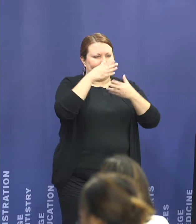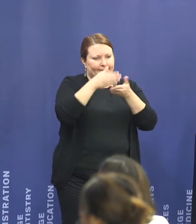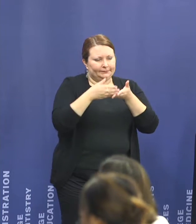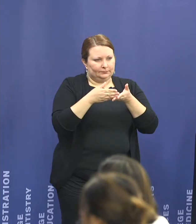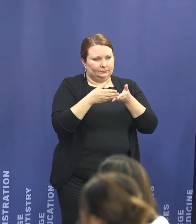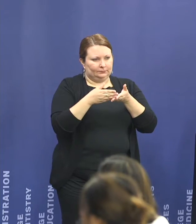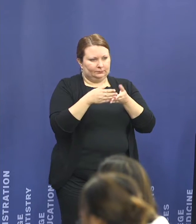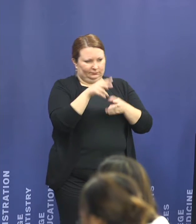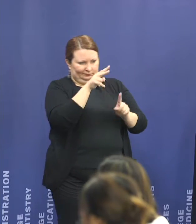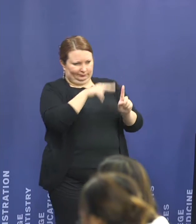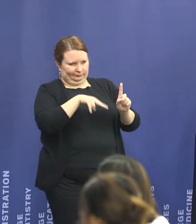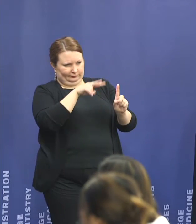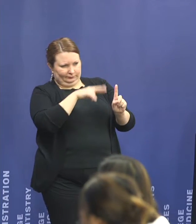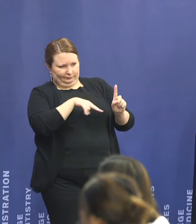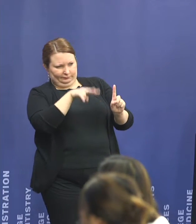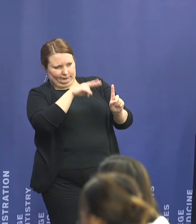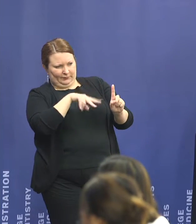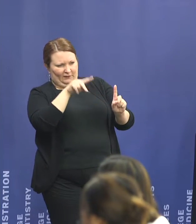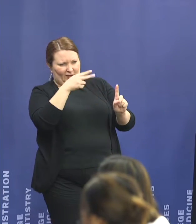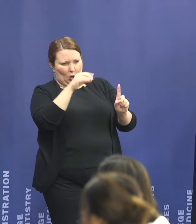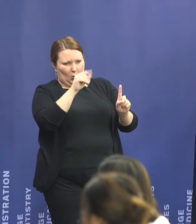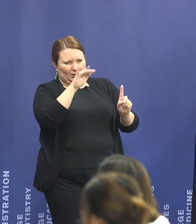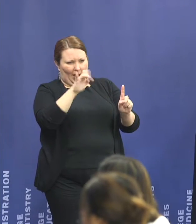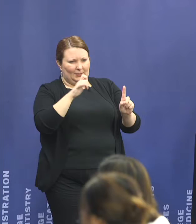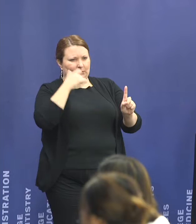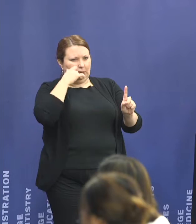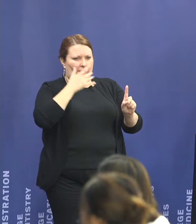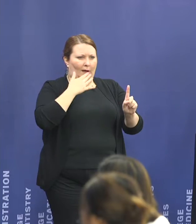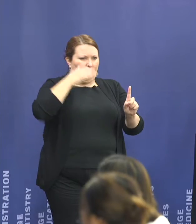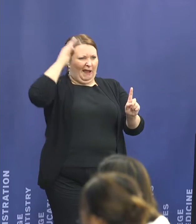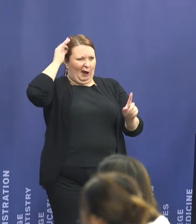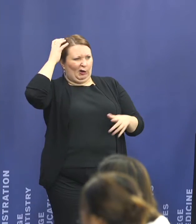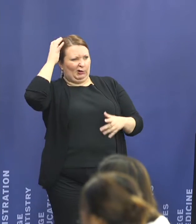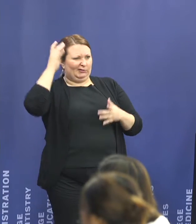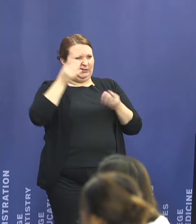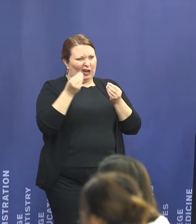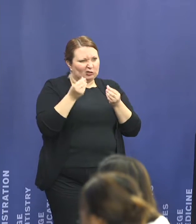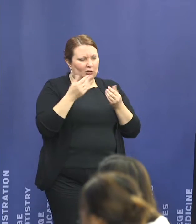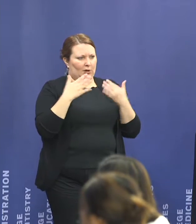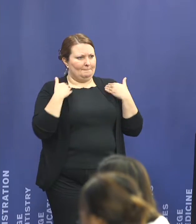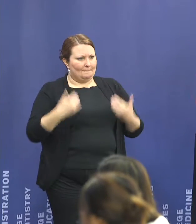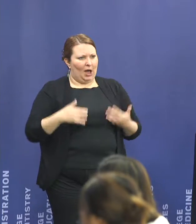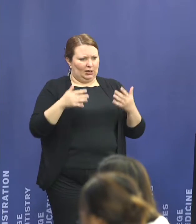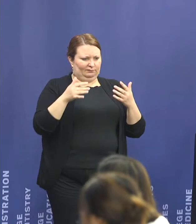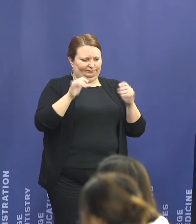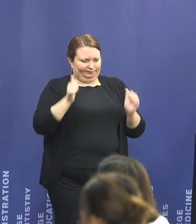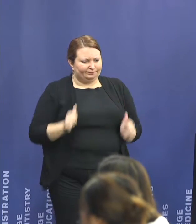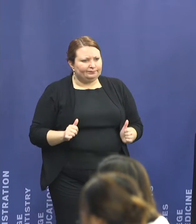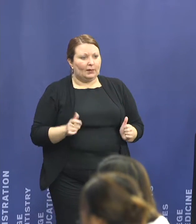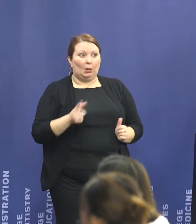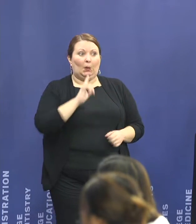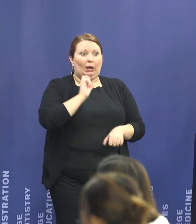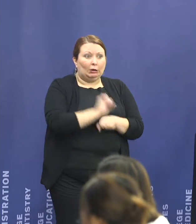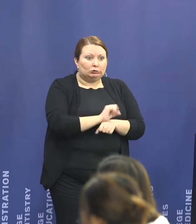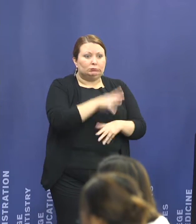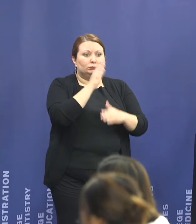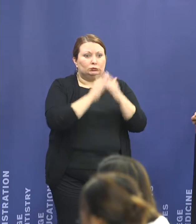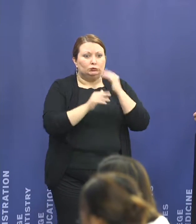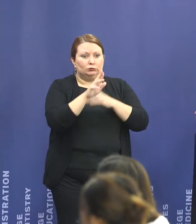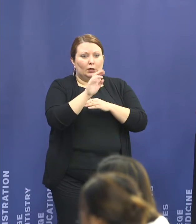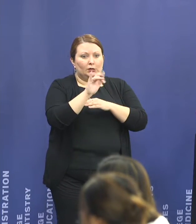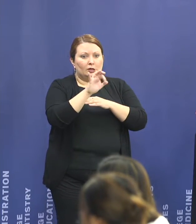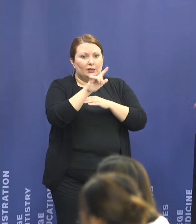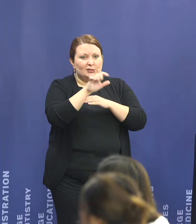distinctions based on phenotype, what people look like, skin color, hair texture, sometimes even body type, are real, that is what